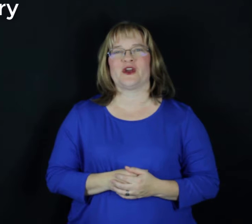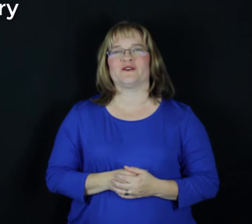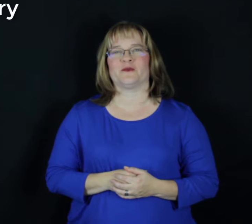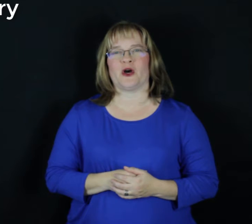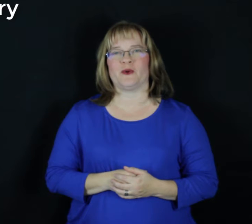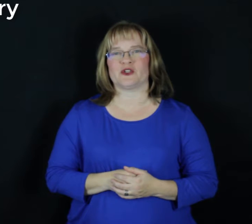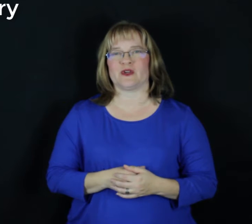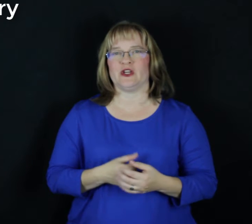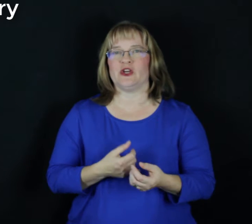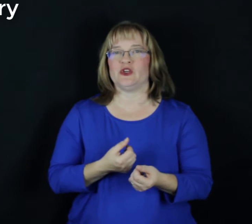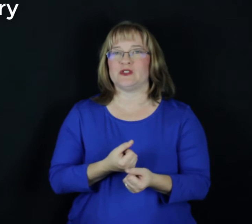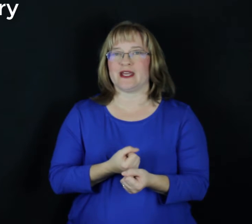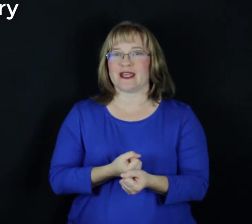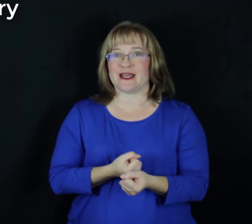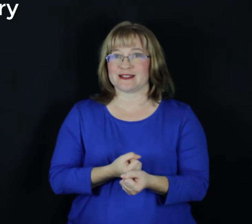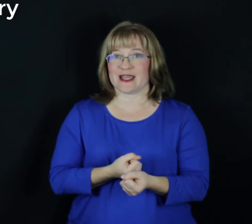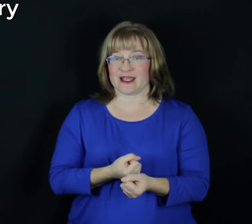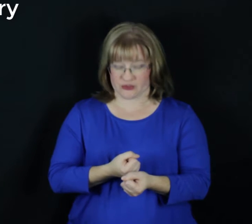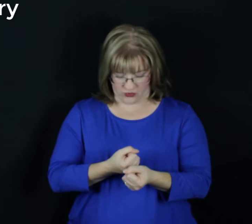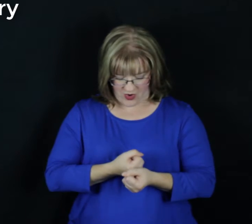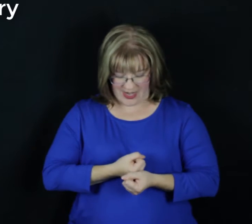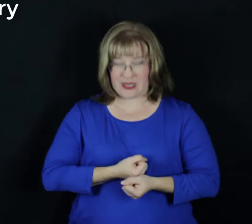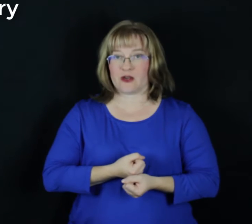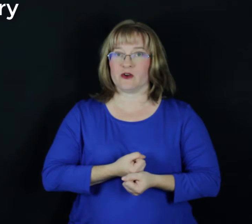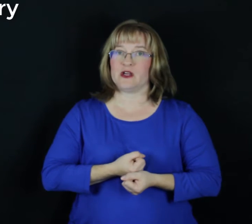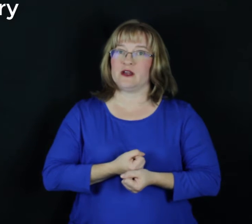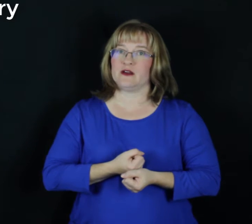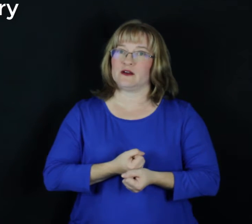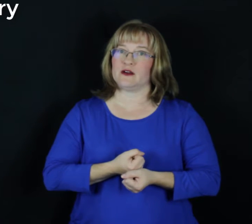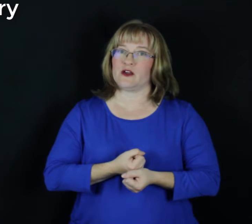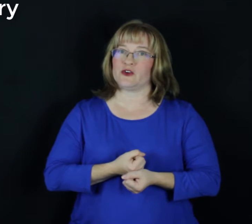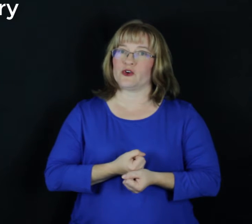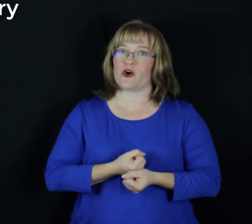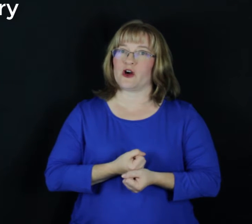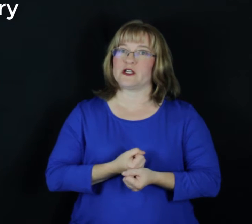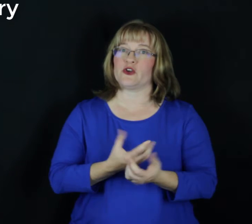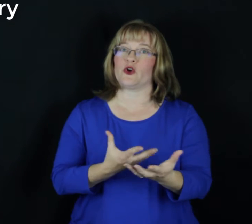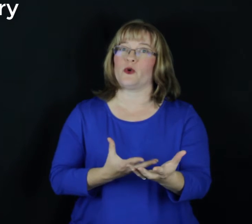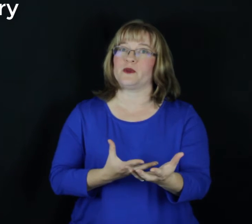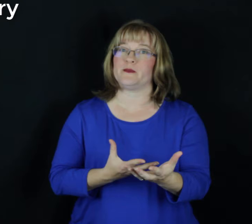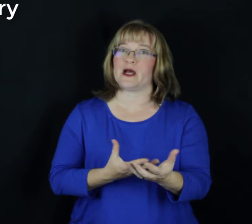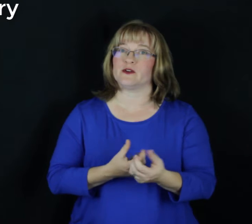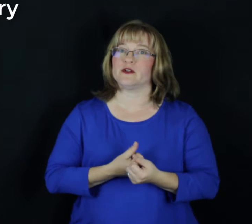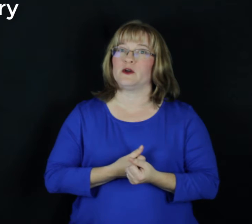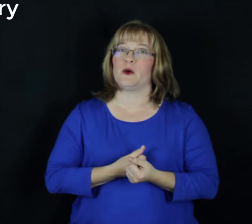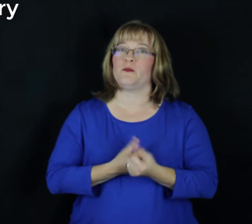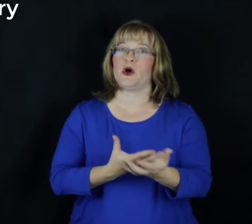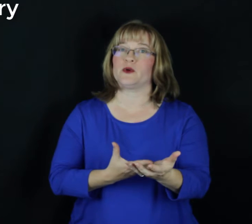For poetry, you take S hands right here under your heart and you're going to open them out.